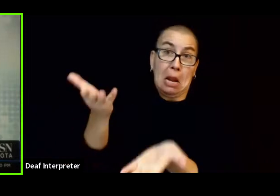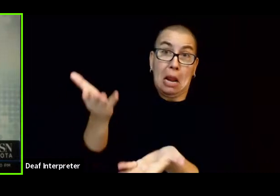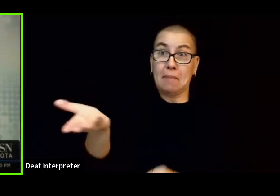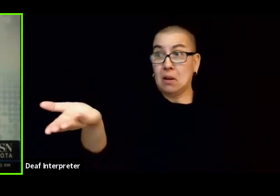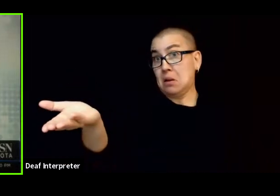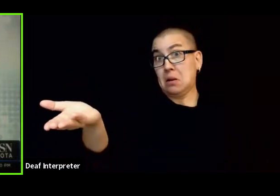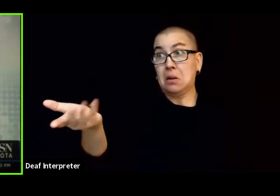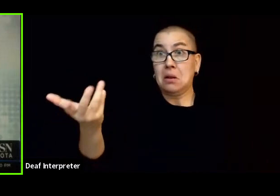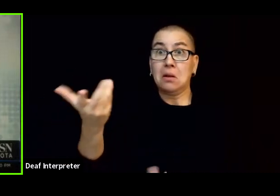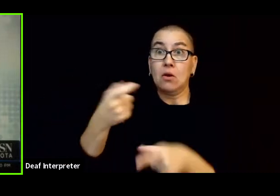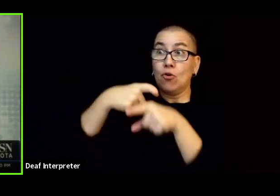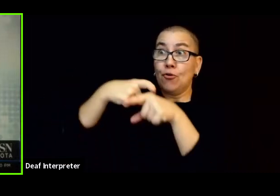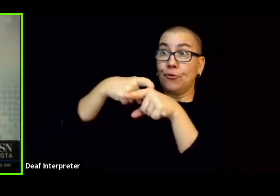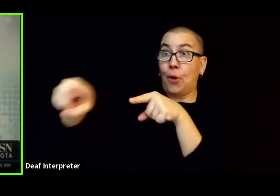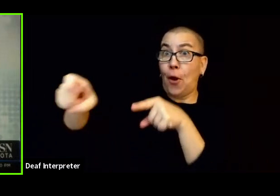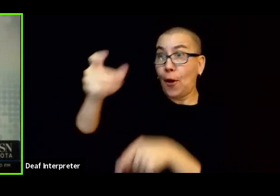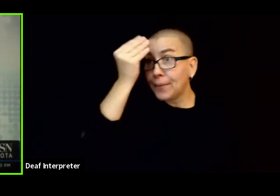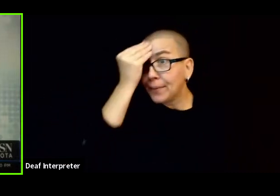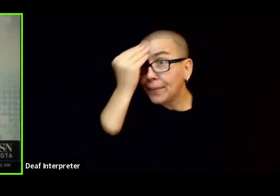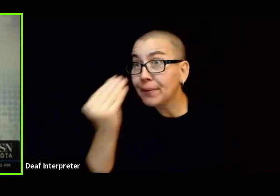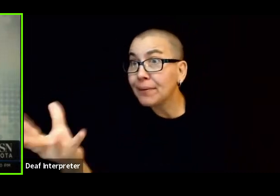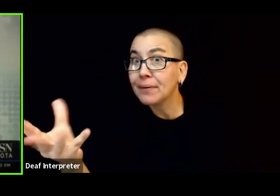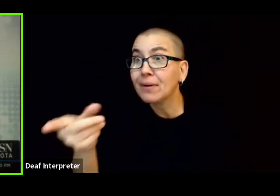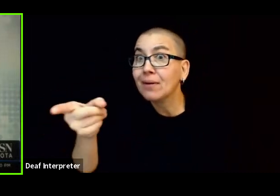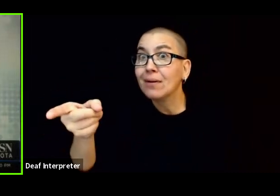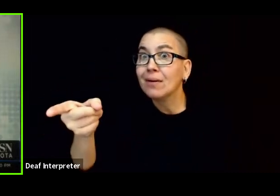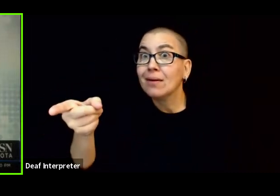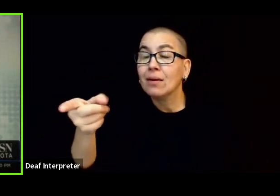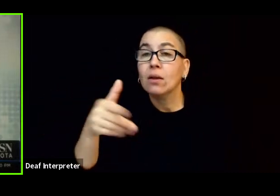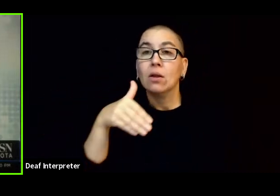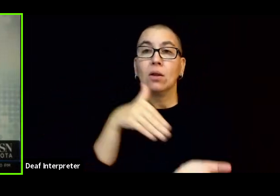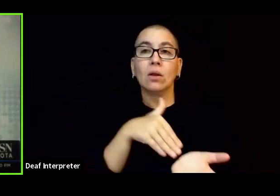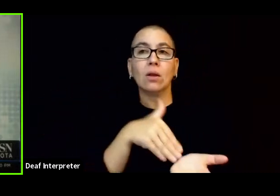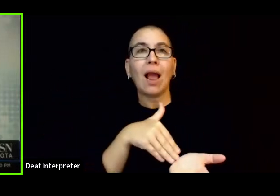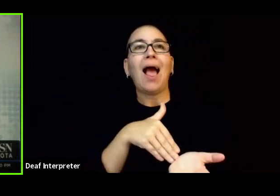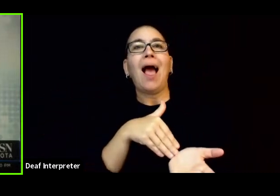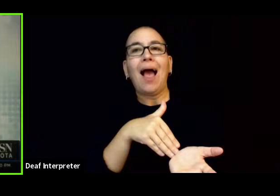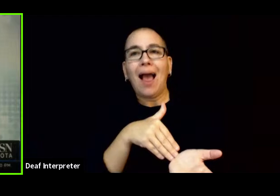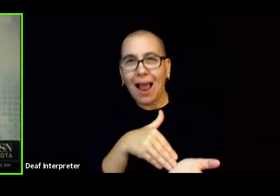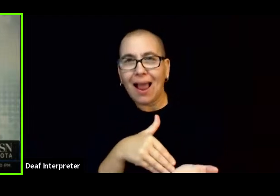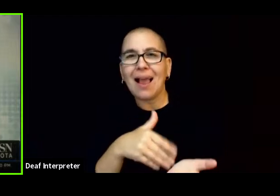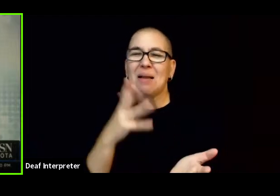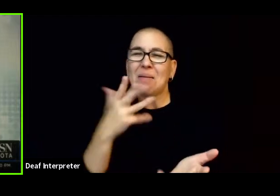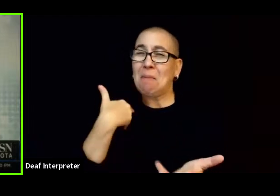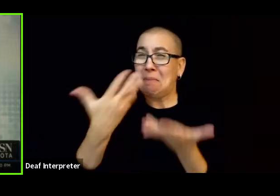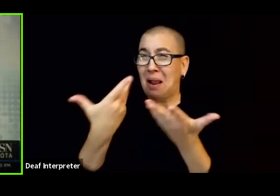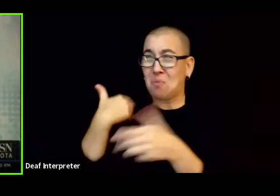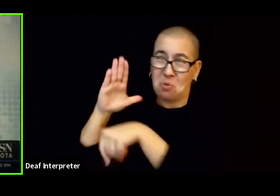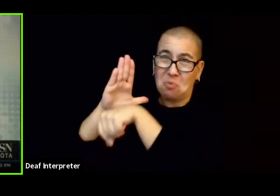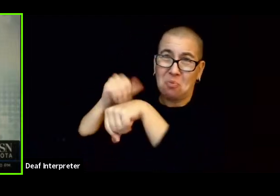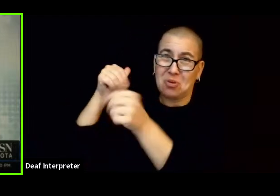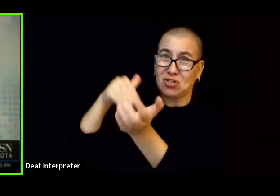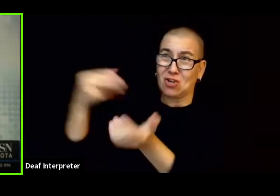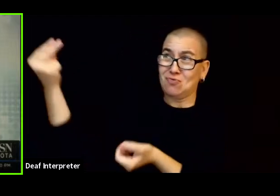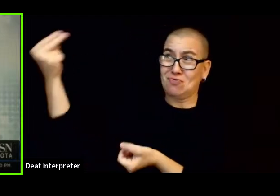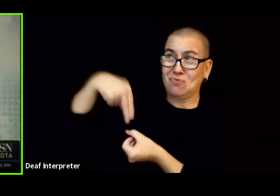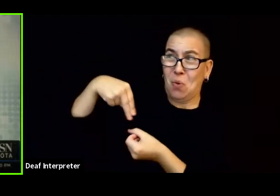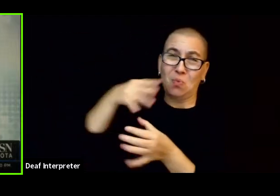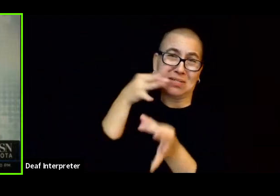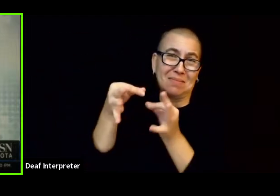details on this. He's spoken on these calls before about how that coordinating center process works and